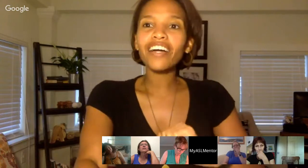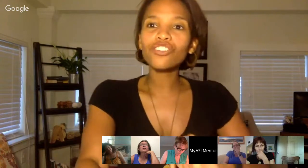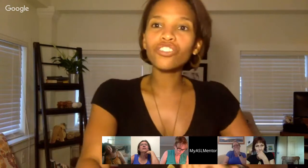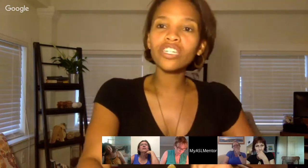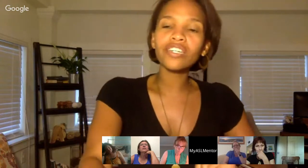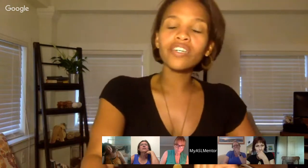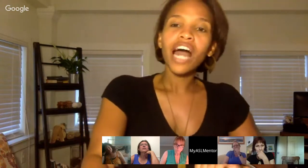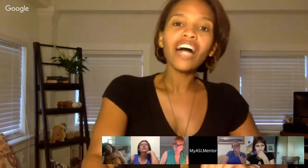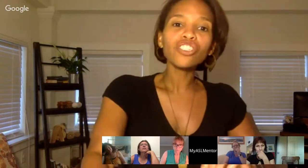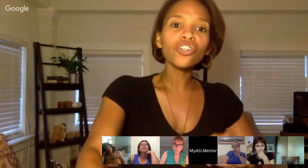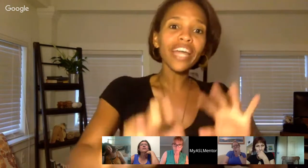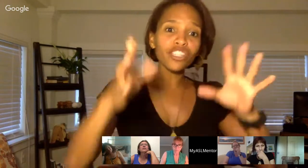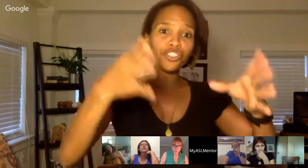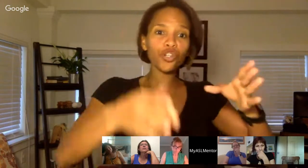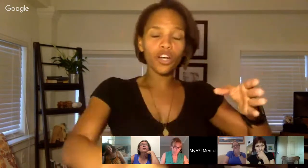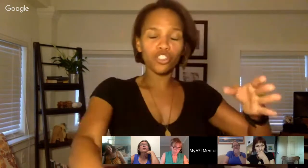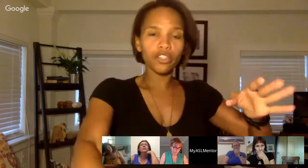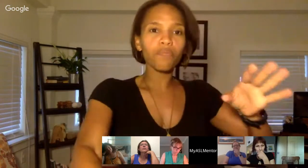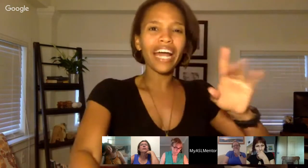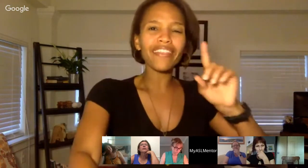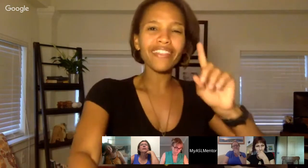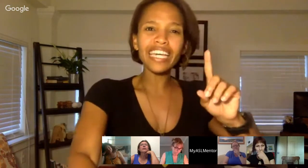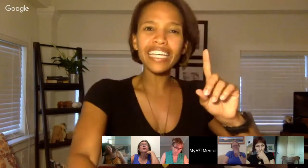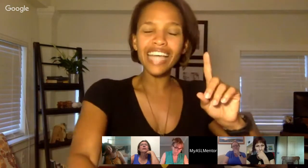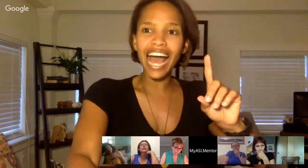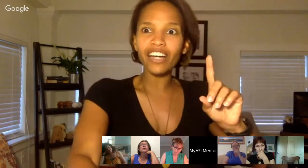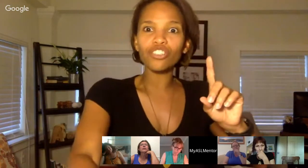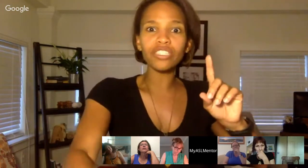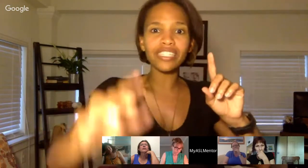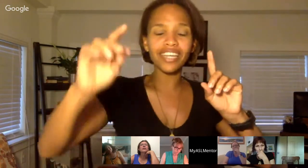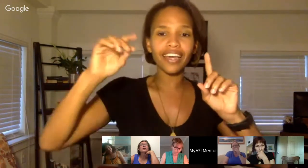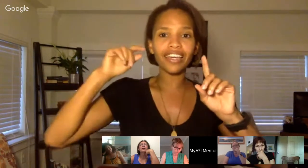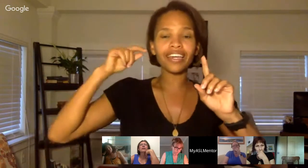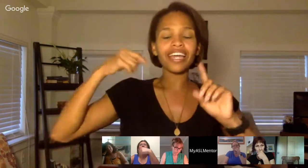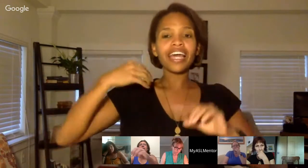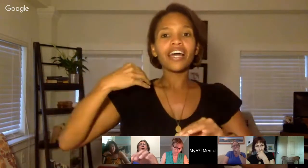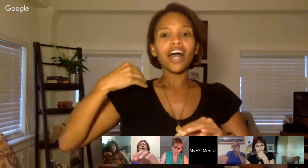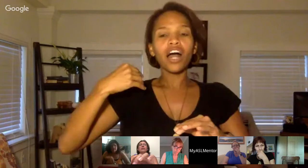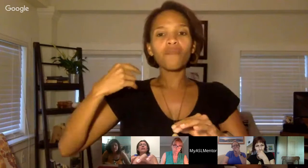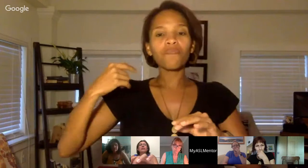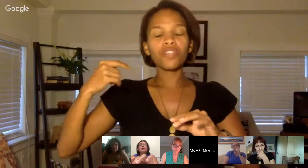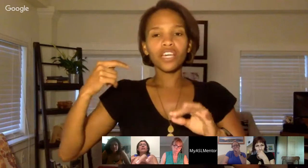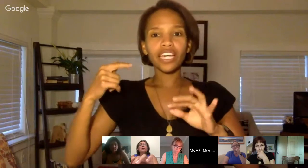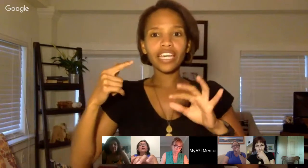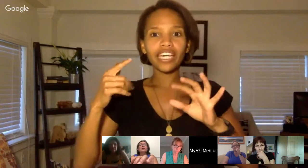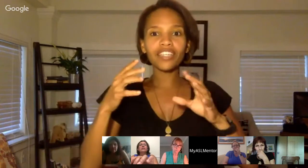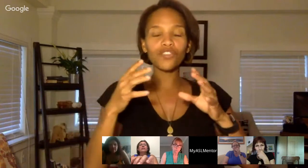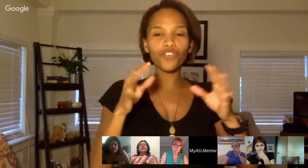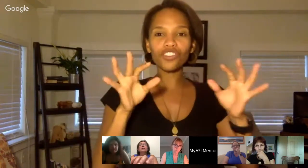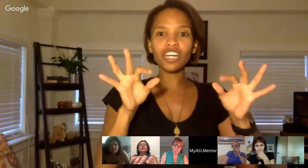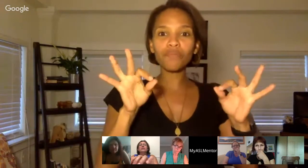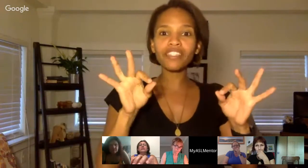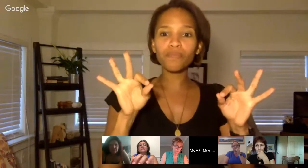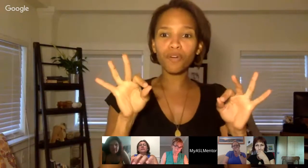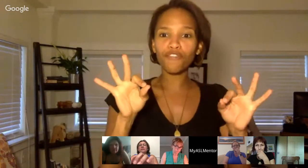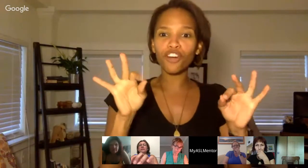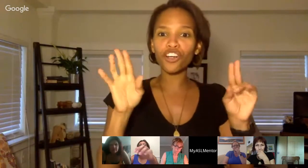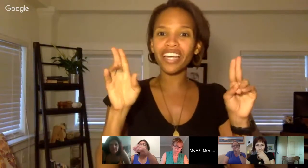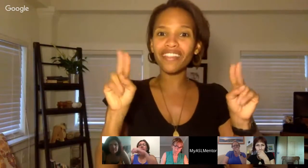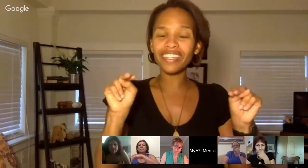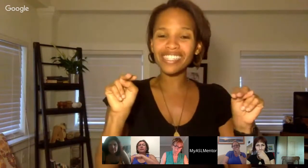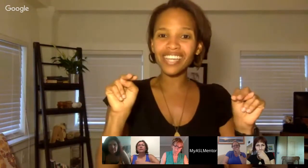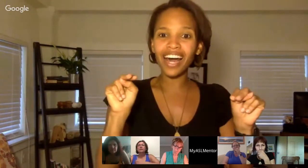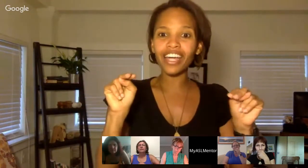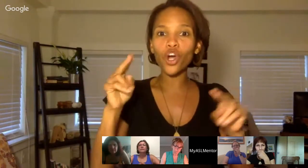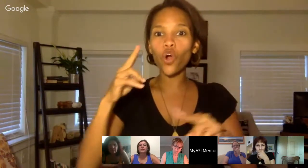think he's actually, I'll still answer your question, but I think he's actually saying he's for some reason